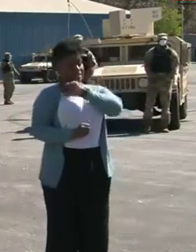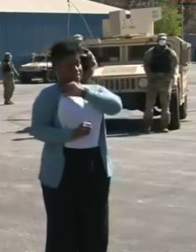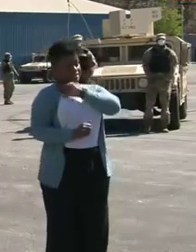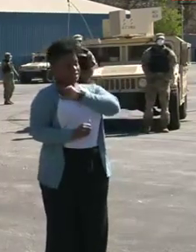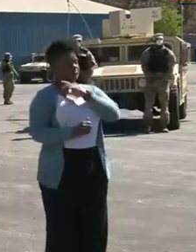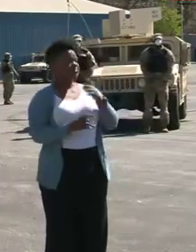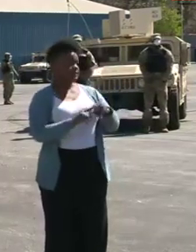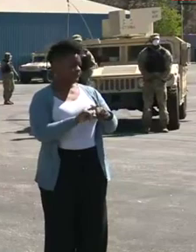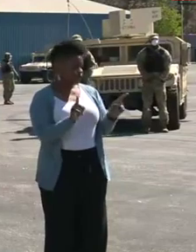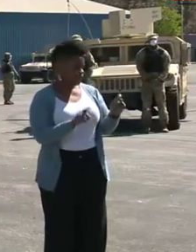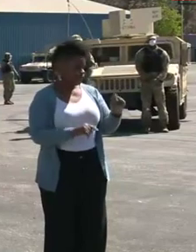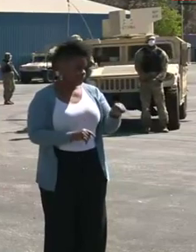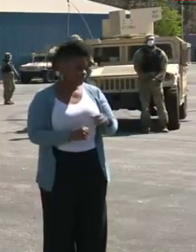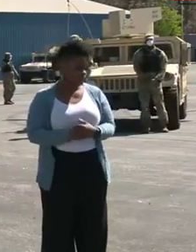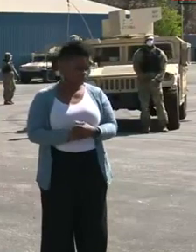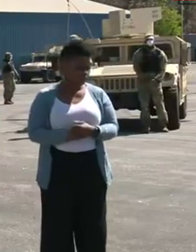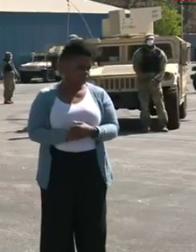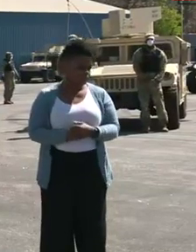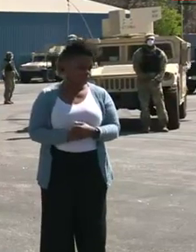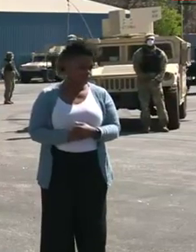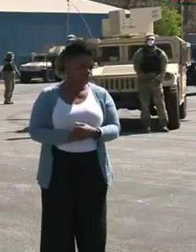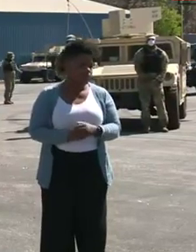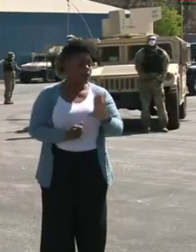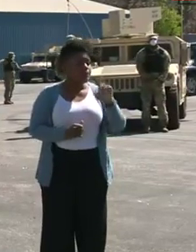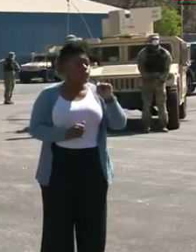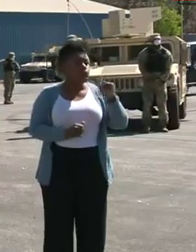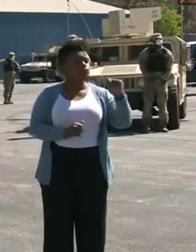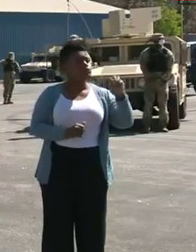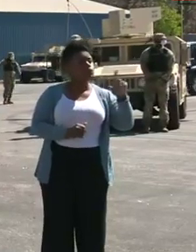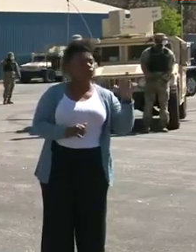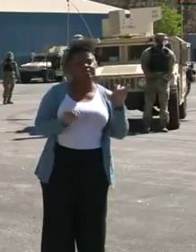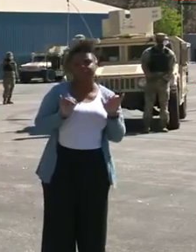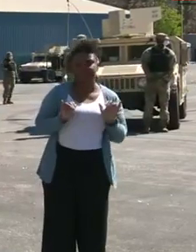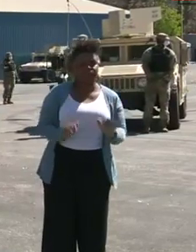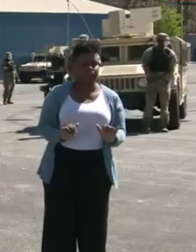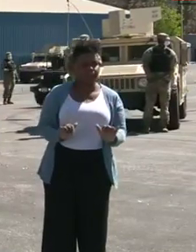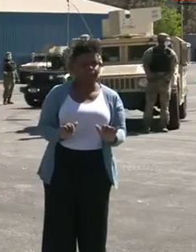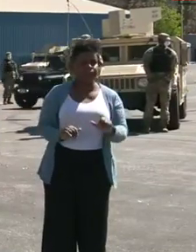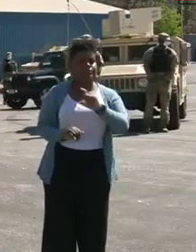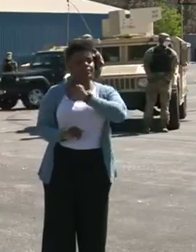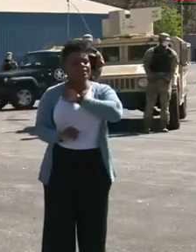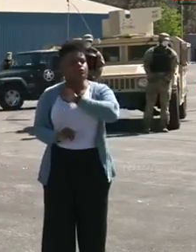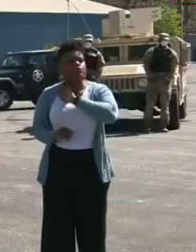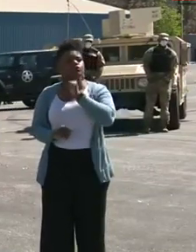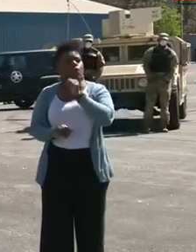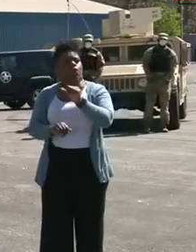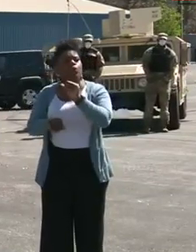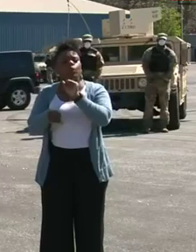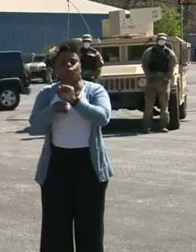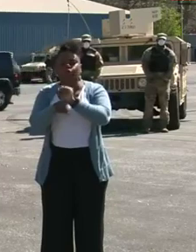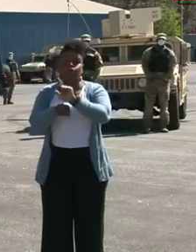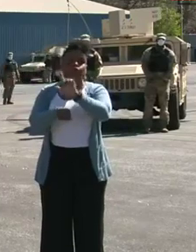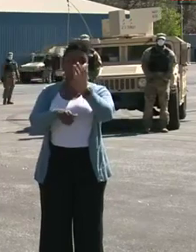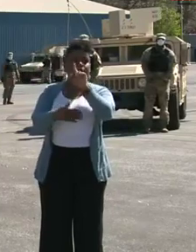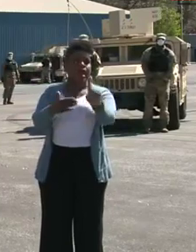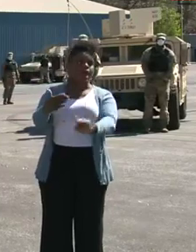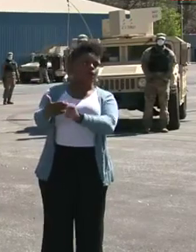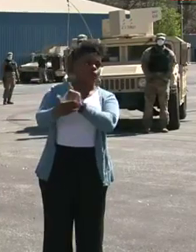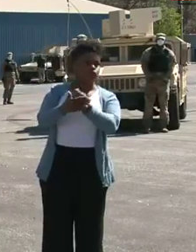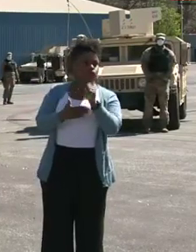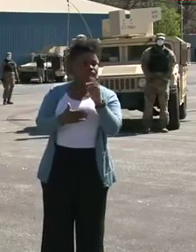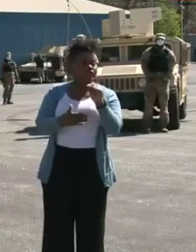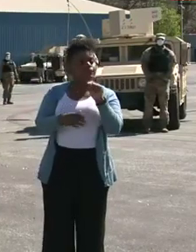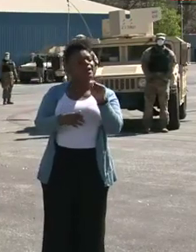But the essential tools are the same in the sense that while police don't work 24-hour shifts, they also have the ability to hold individuals